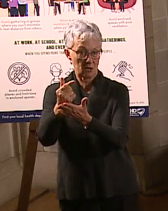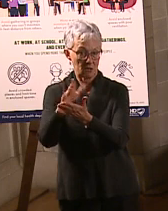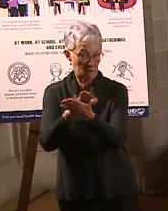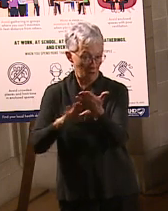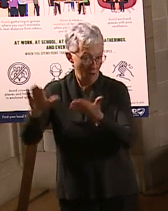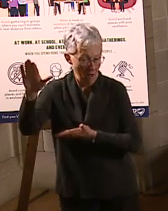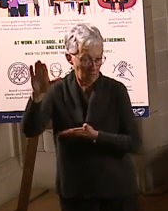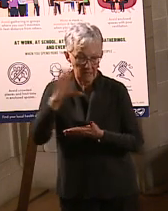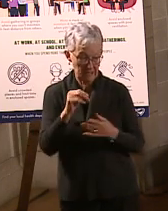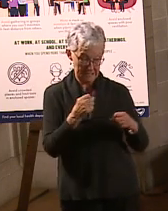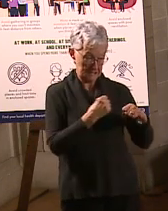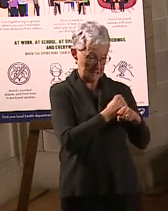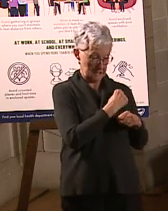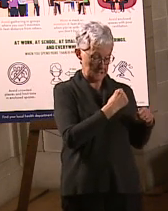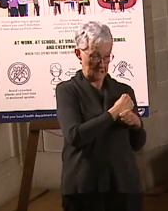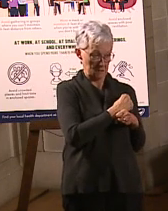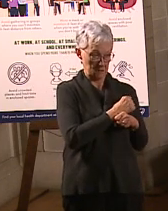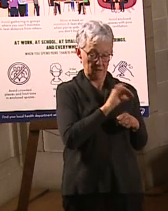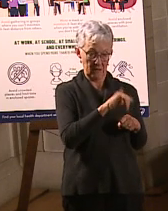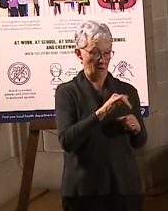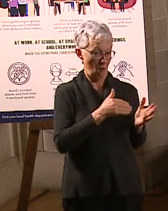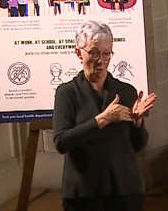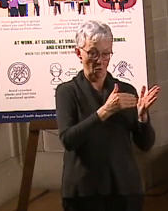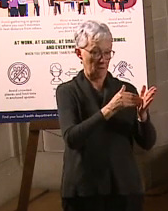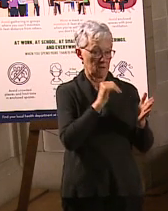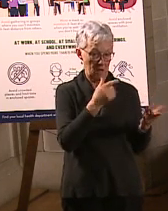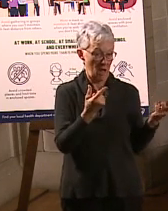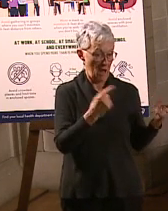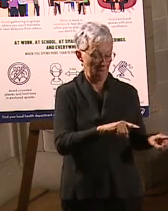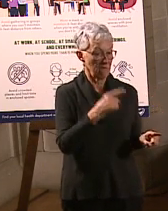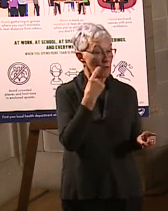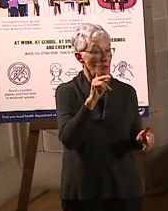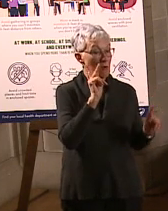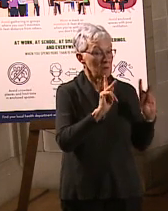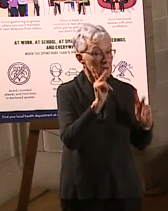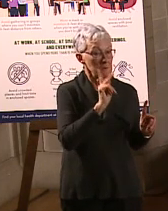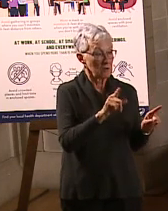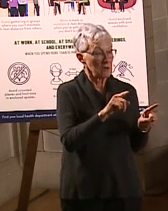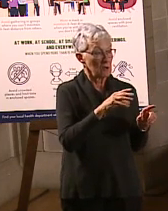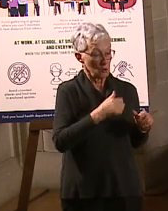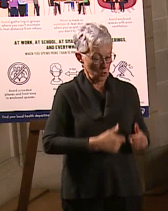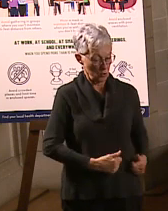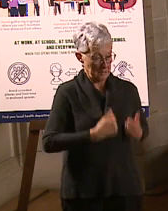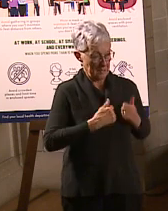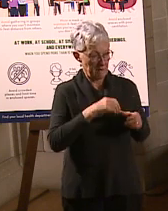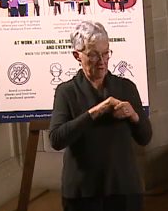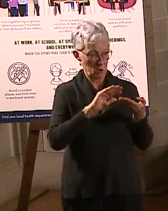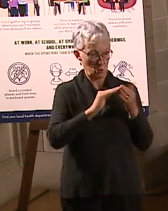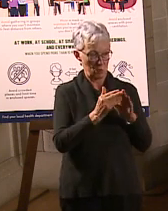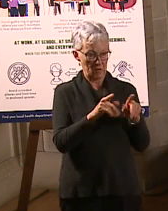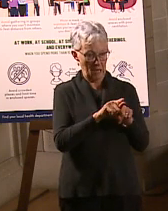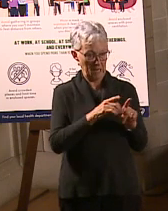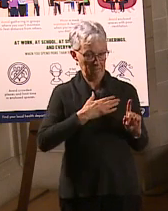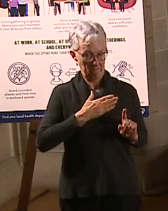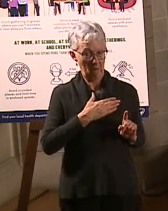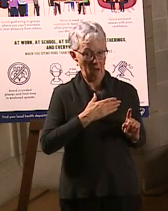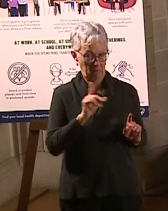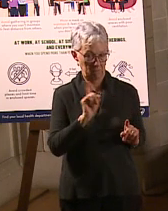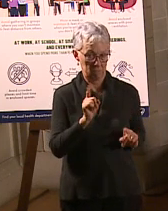statistically that's not a reality for people like me or the communities that I come from. And